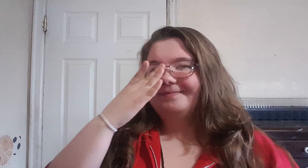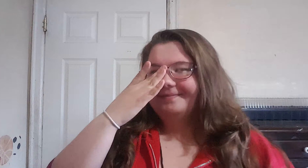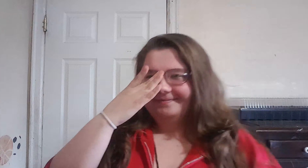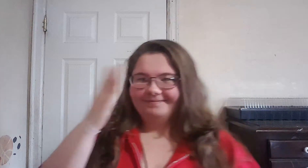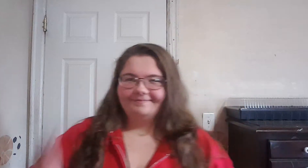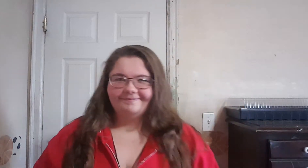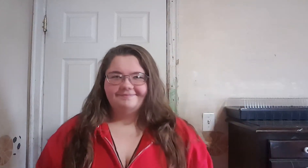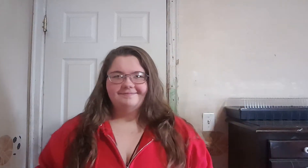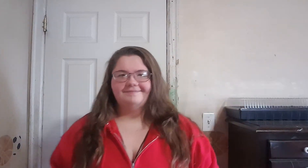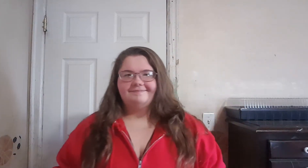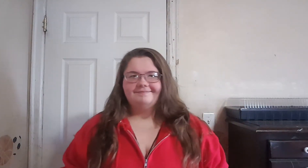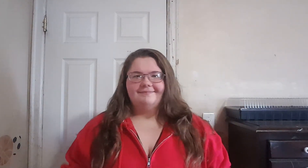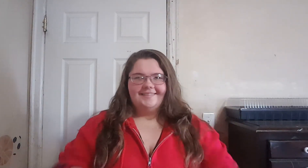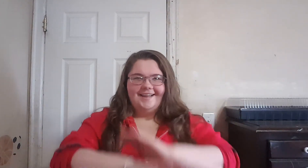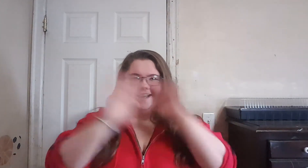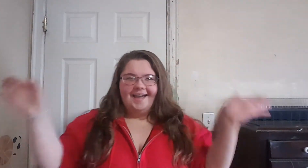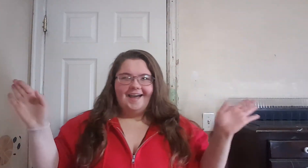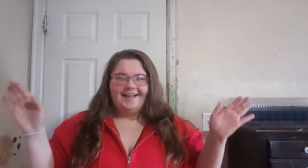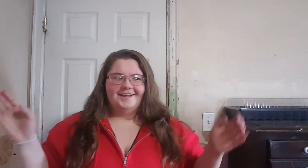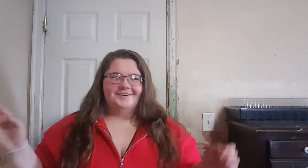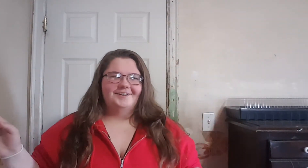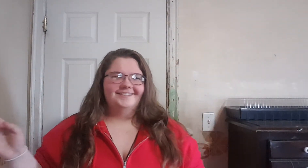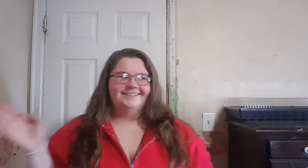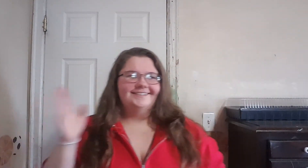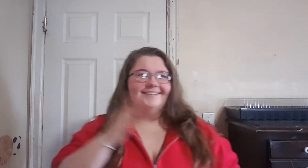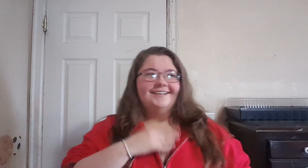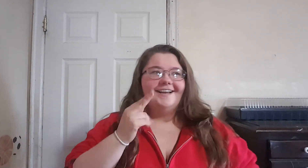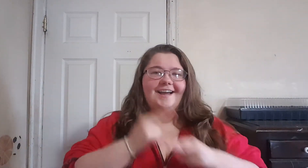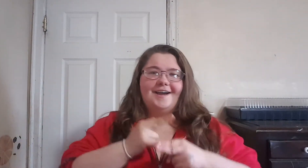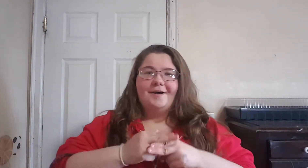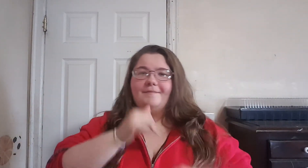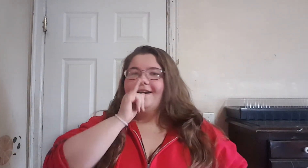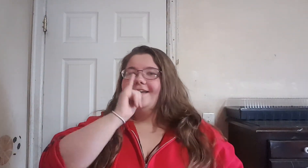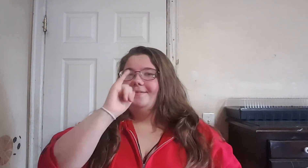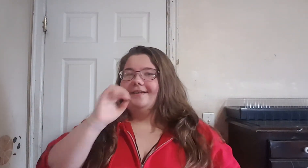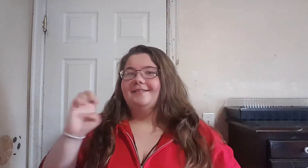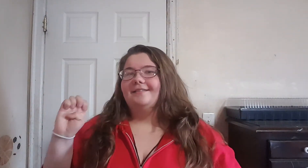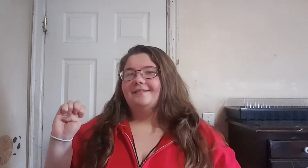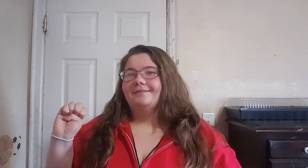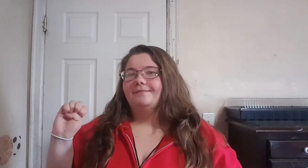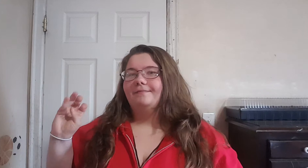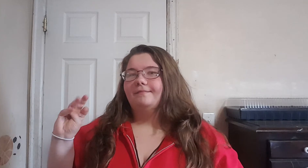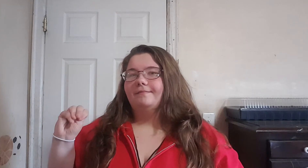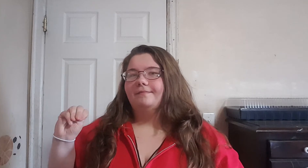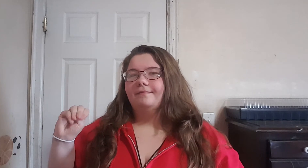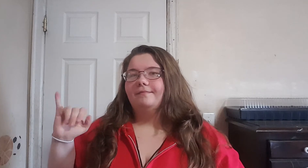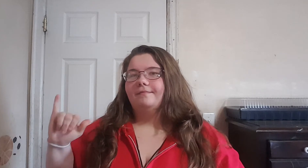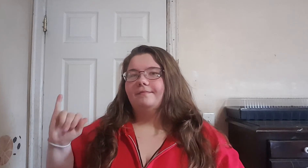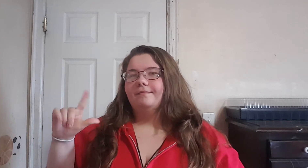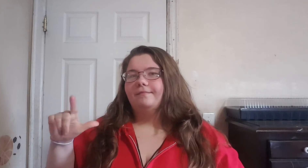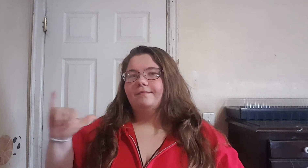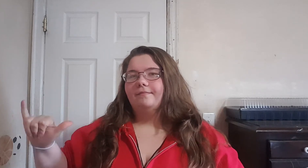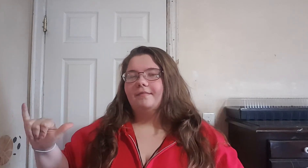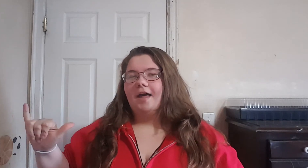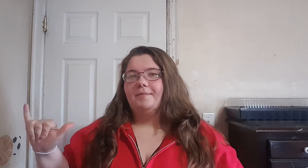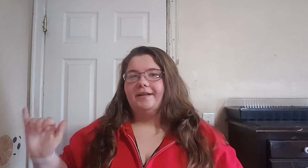hello my name is Emily